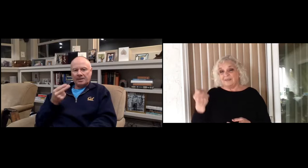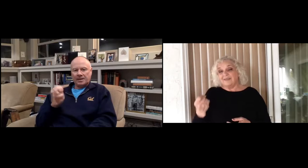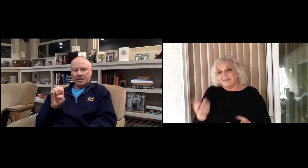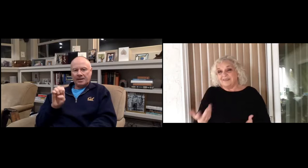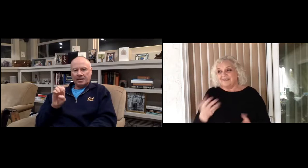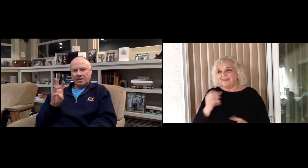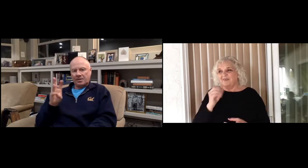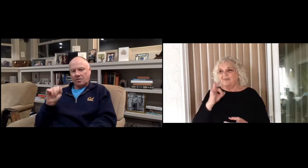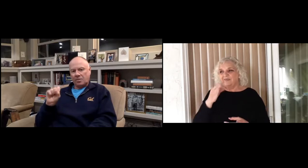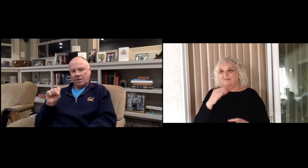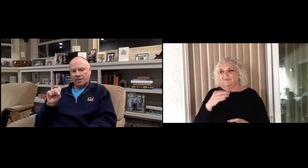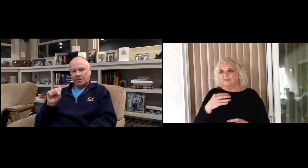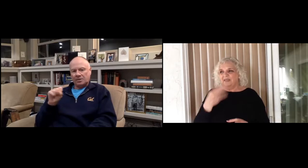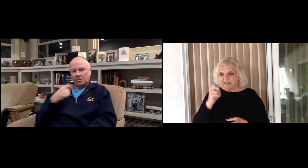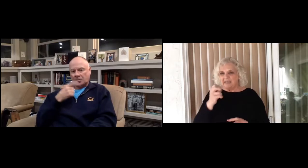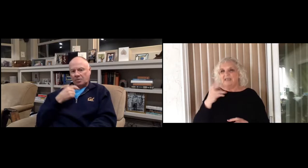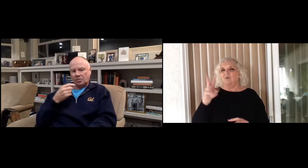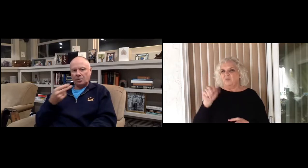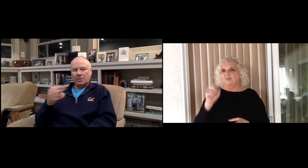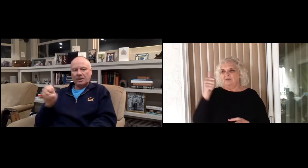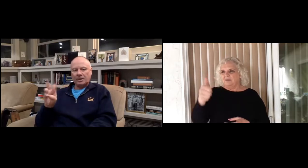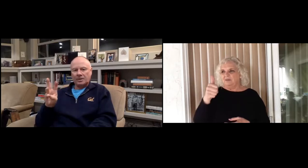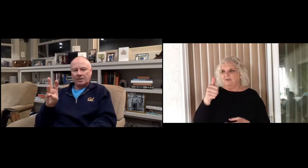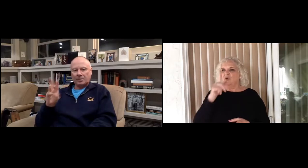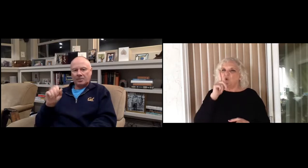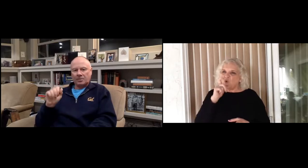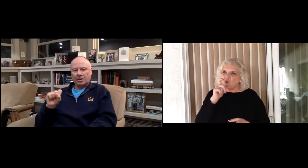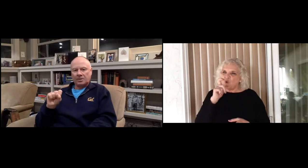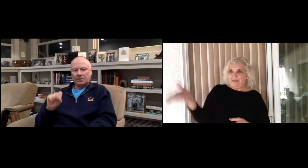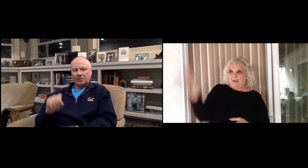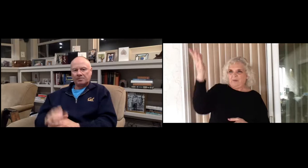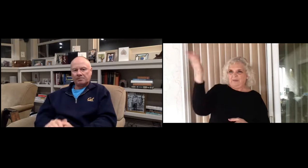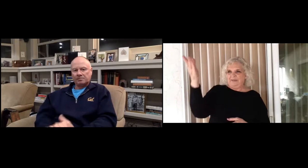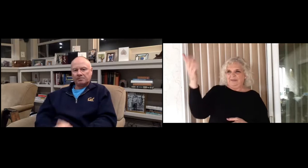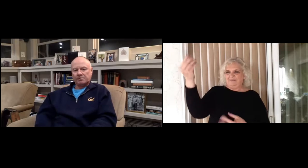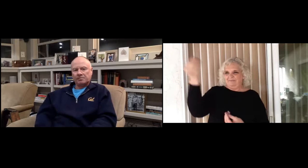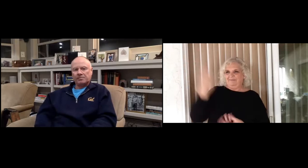Because he was who he was.